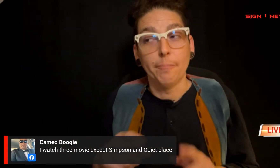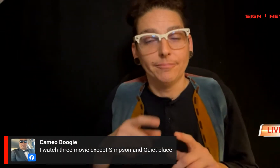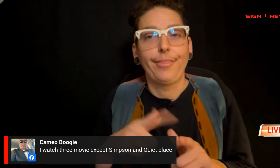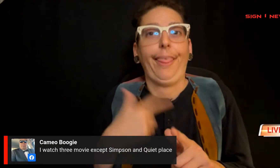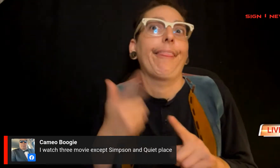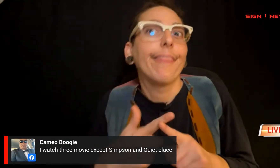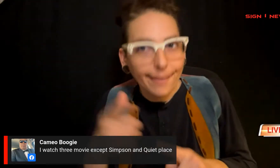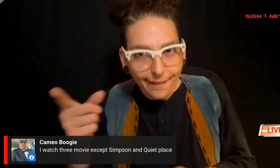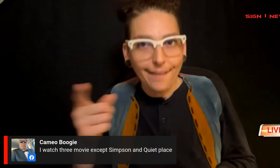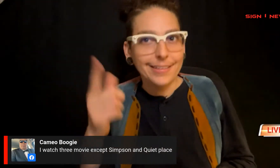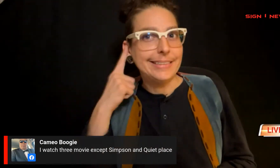good.